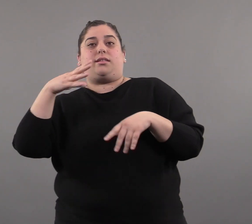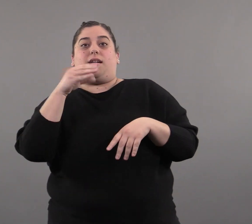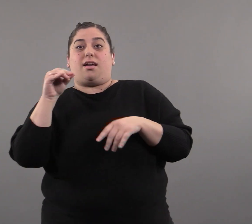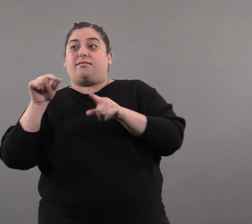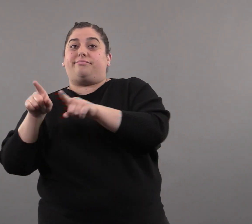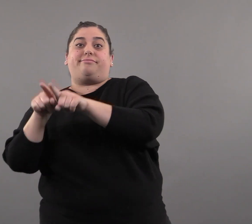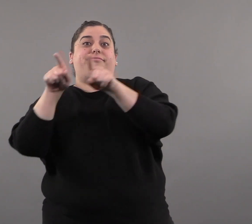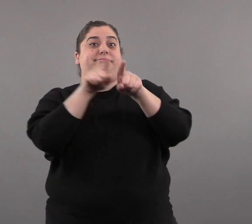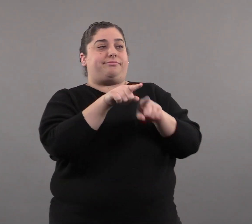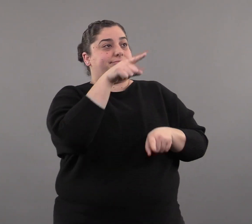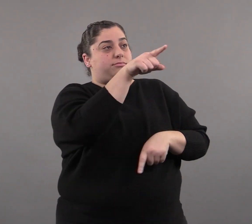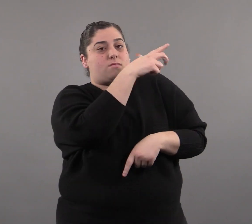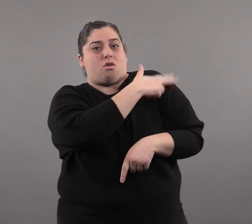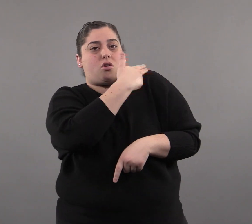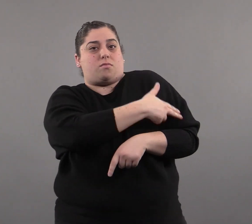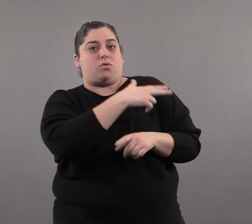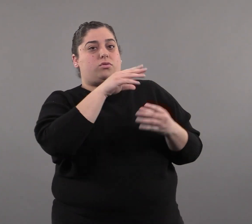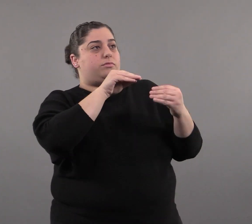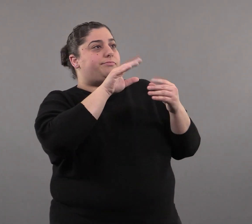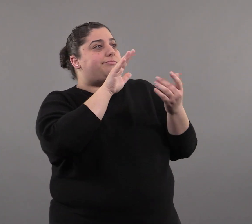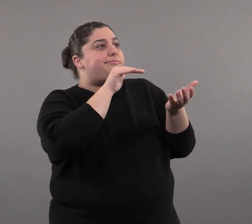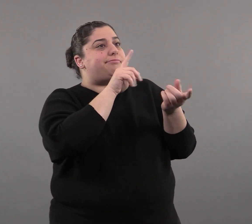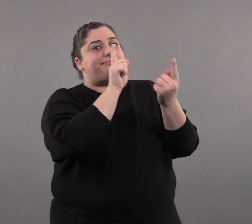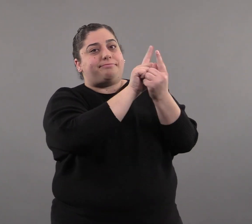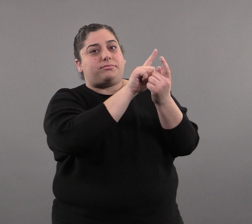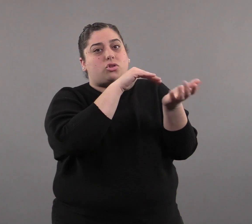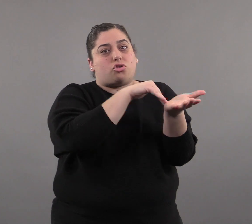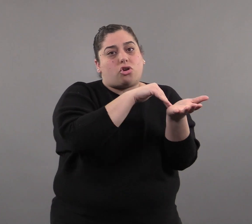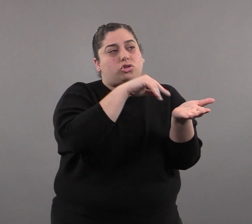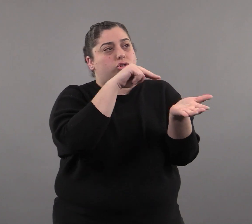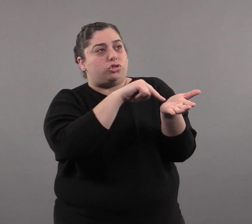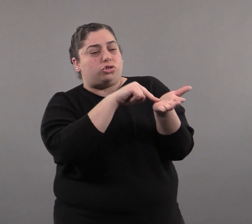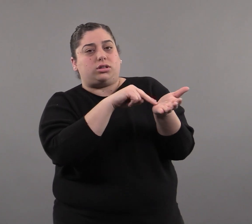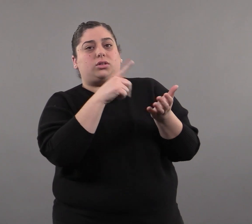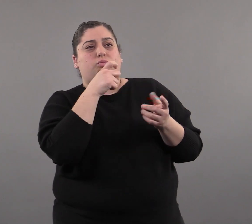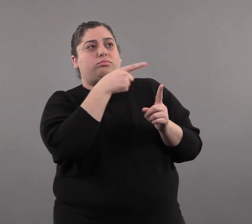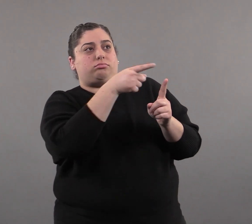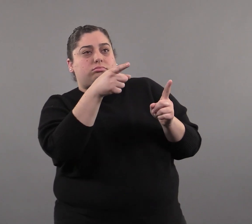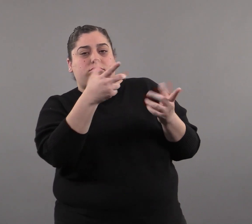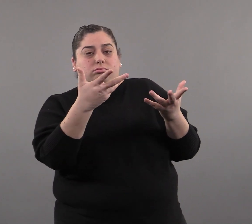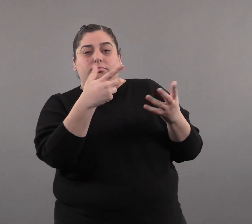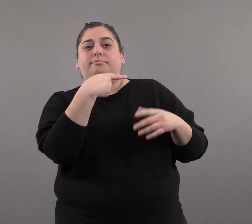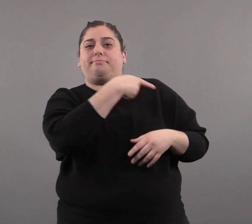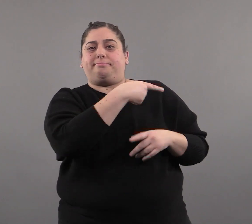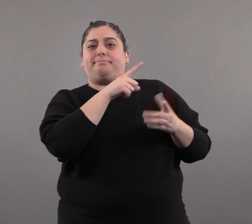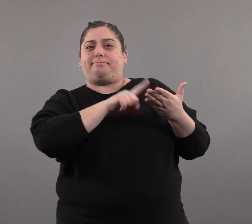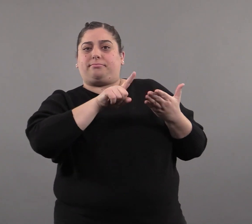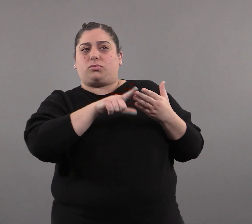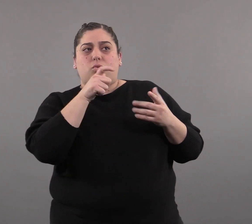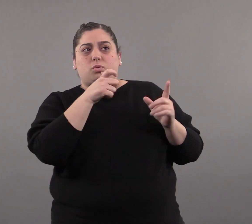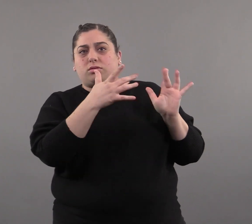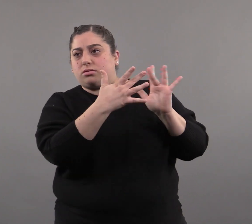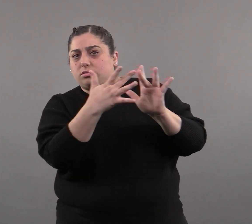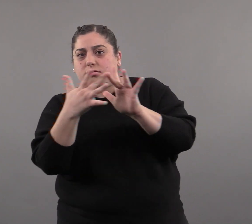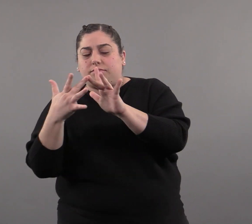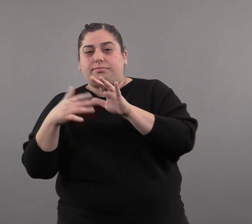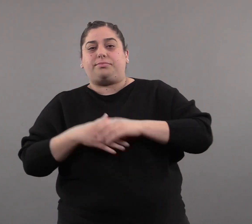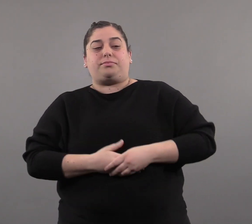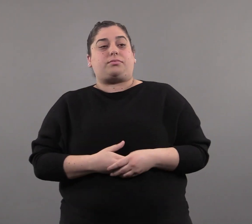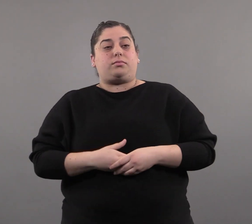healthcare facility. It is not unexpected that we will have more cases of COVID-19 in San